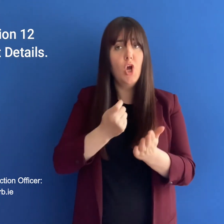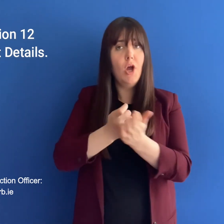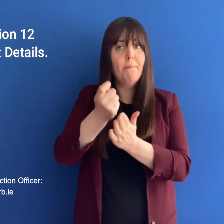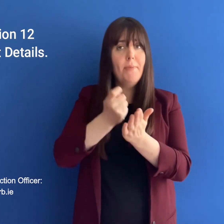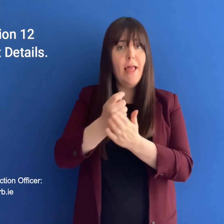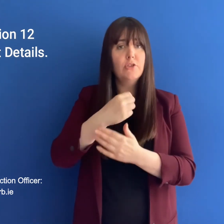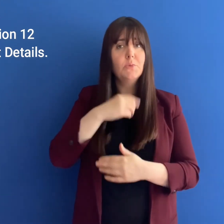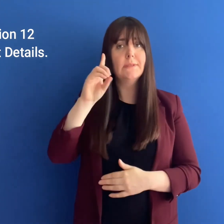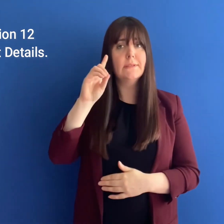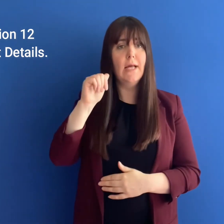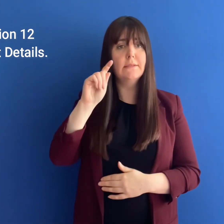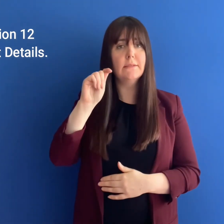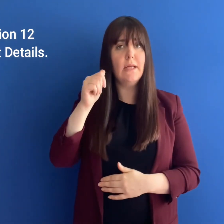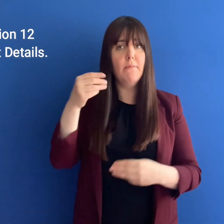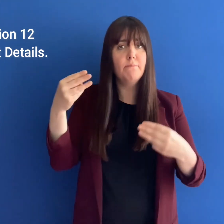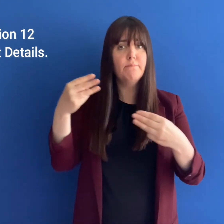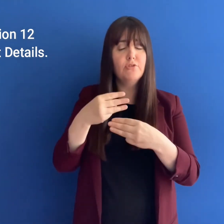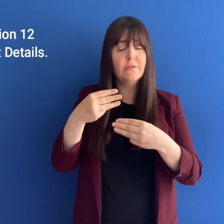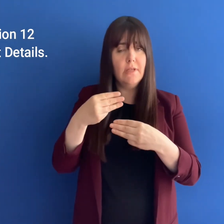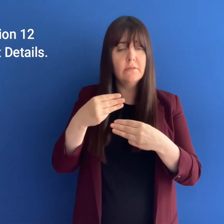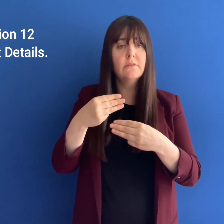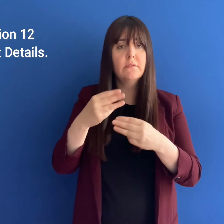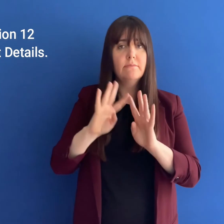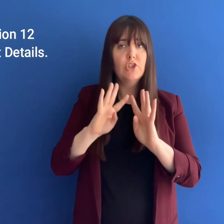You also have a right to complain to the Data Protection Commissioner.